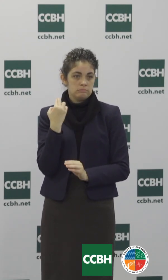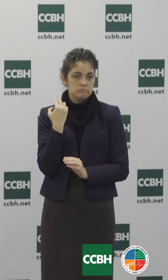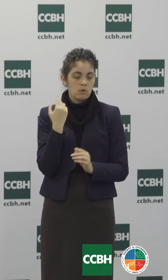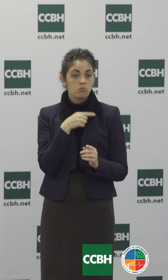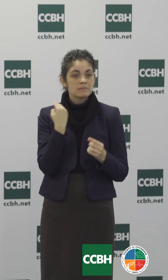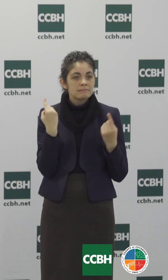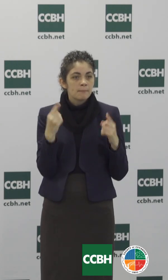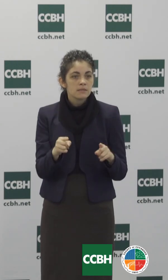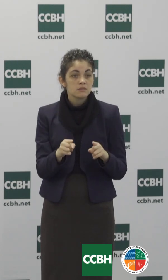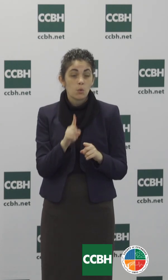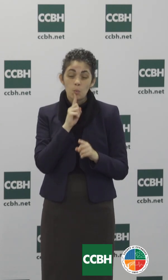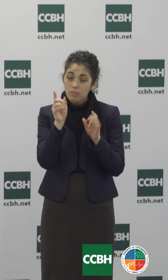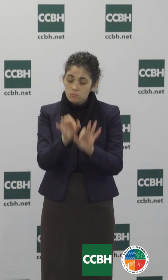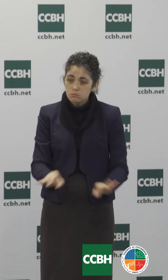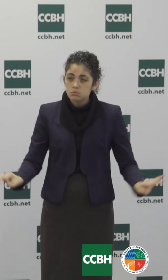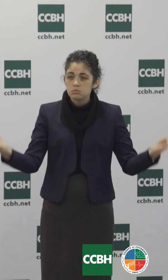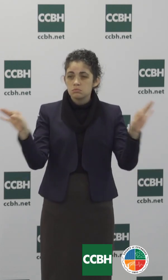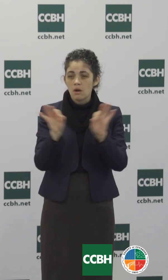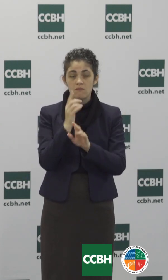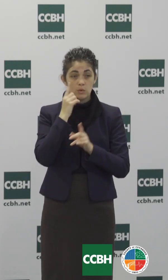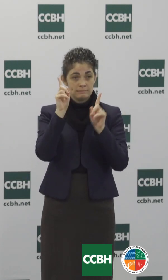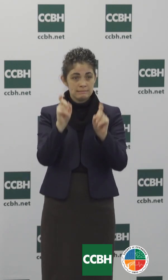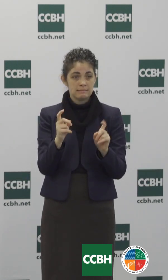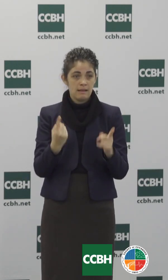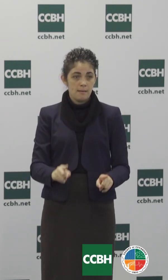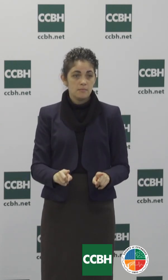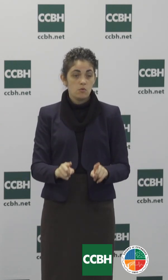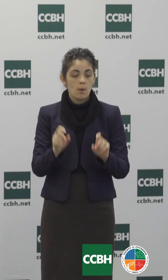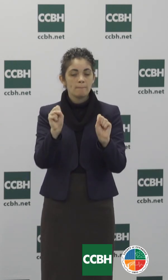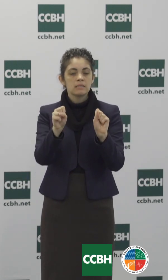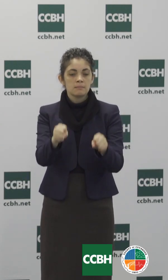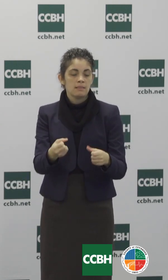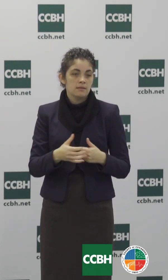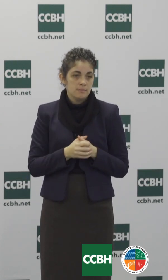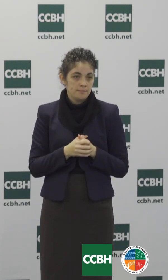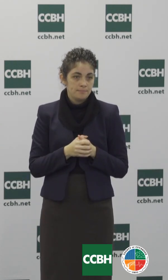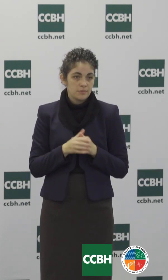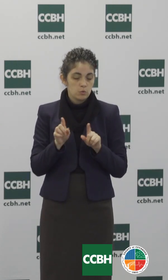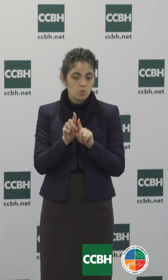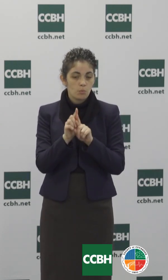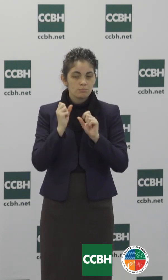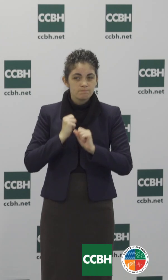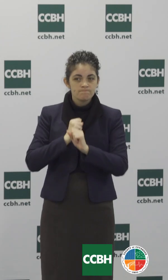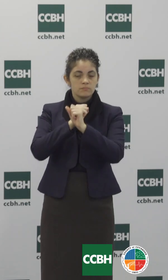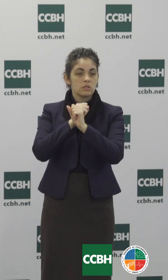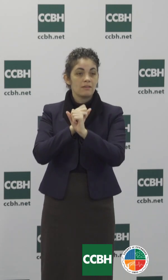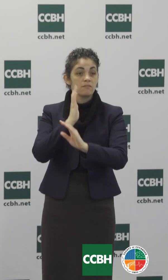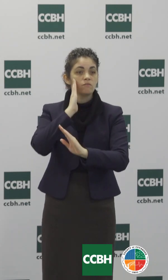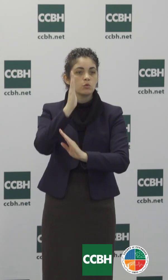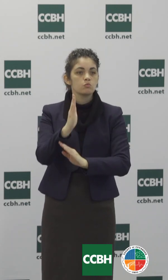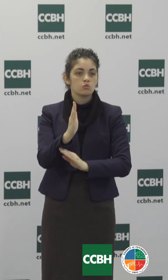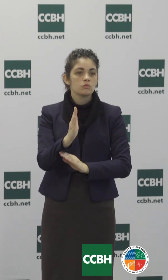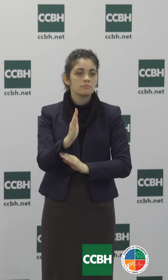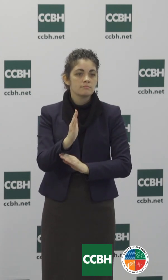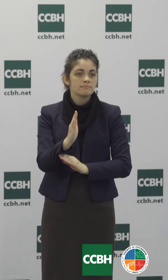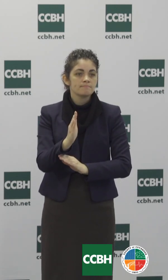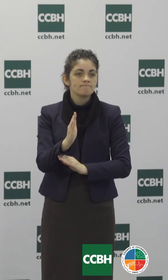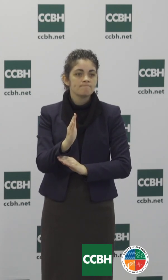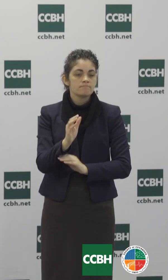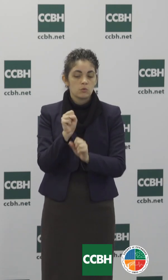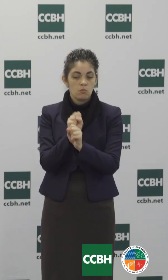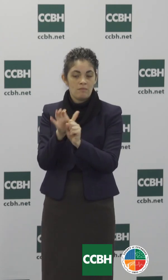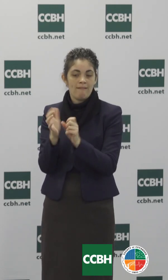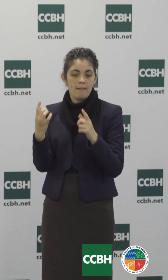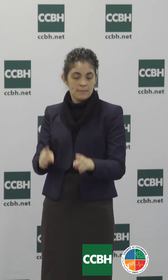The testing is critical to identify potential risk and to prevent future cases. And we all have to